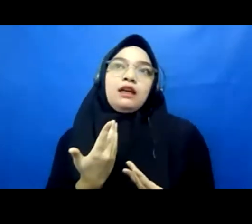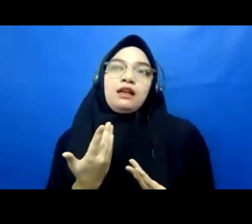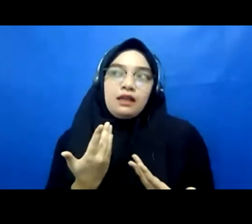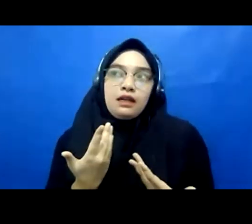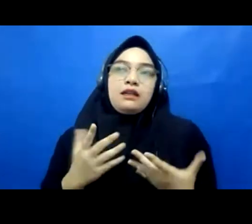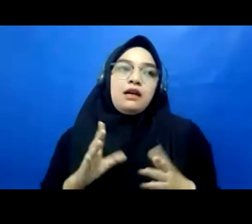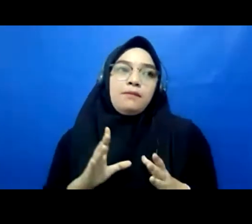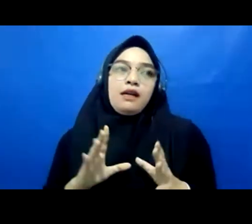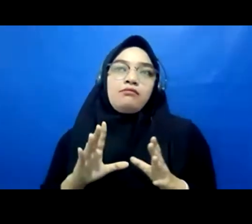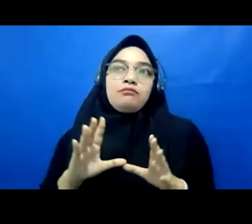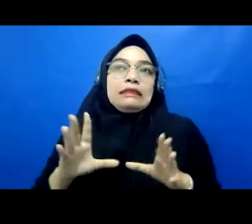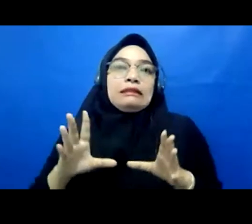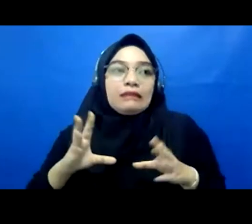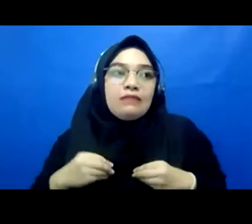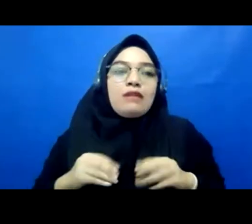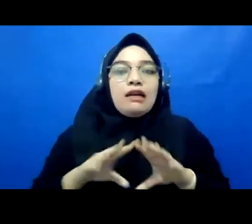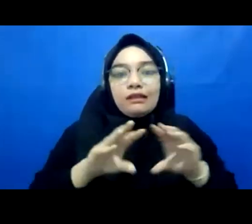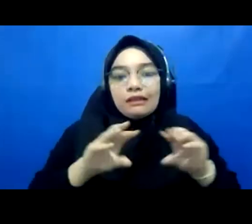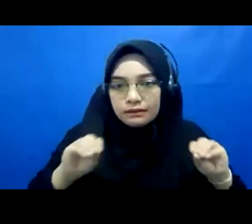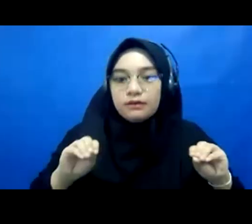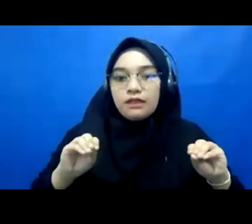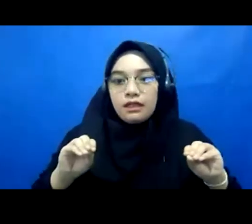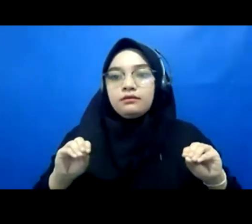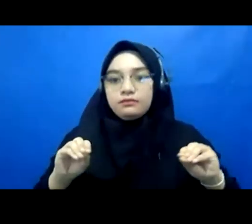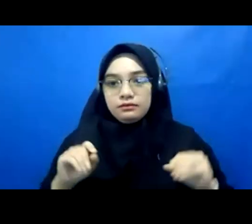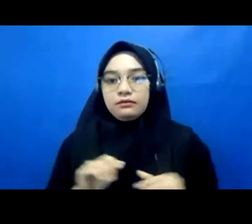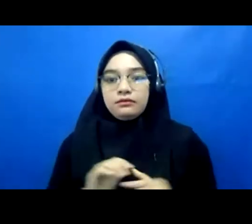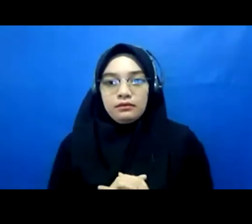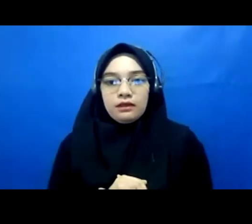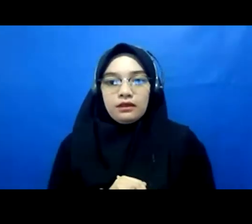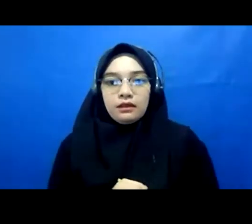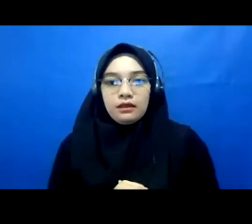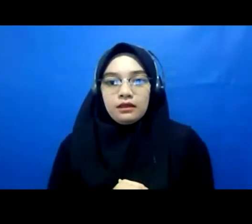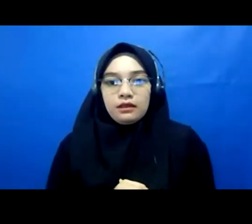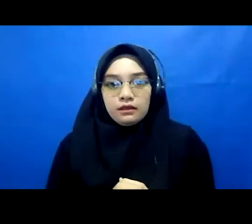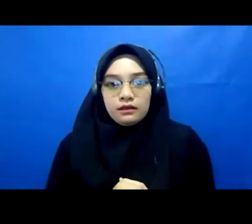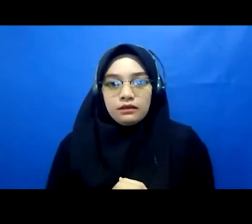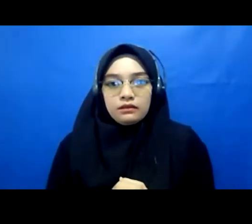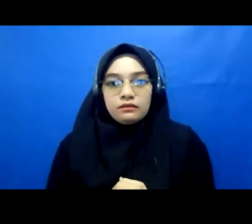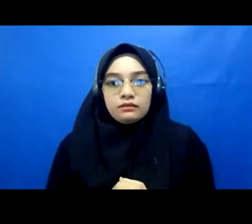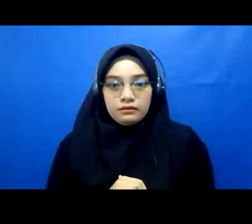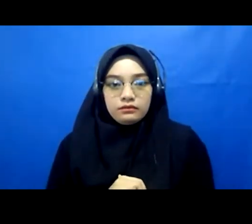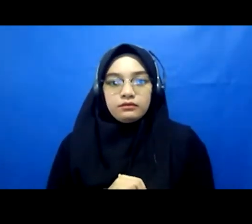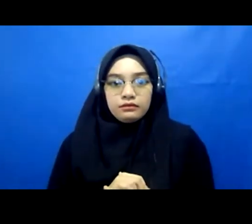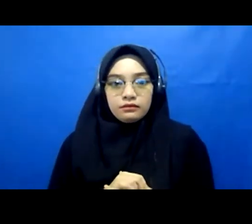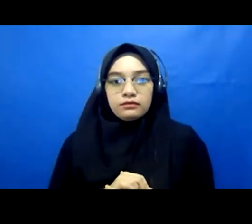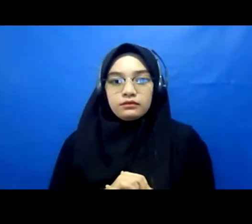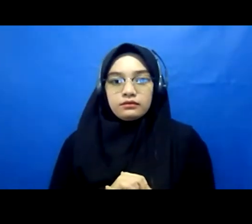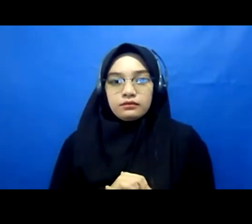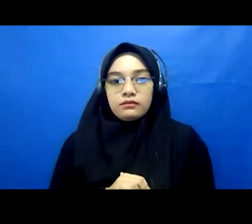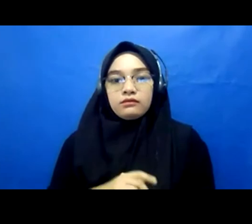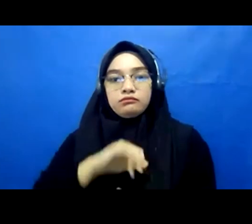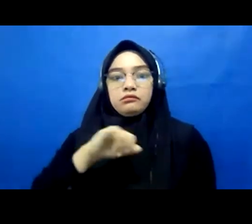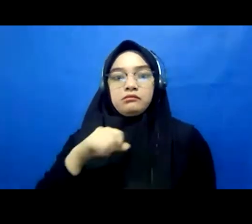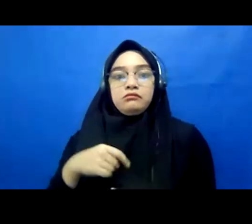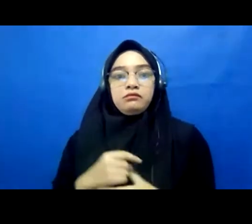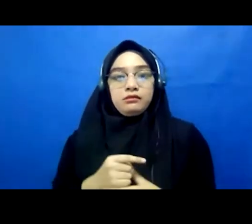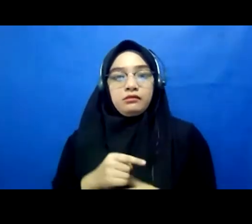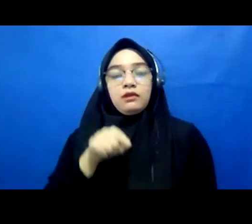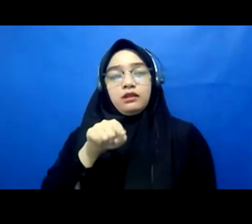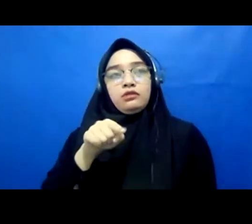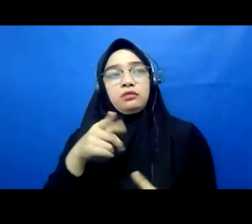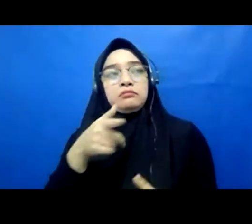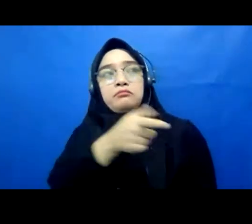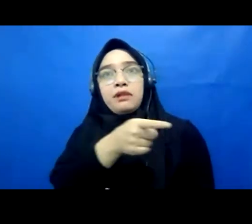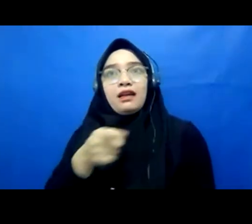The longer-term impact comes from the employers and the wider society valuing the neurodivergent attributes that we're talking about and learning how